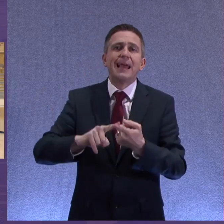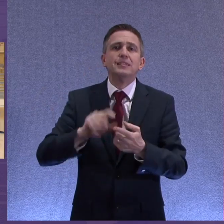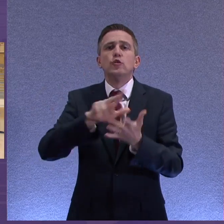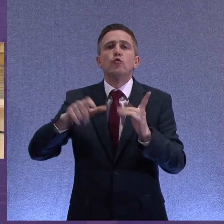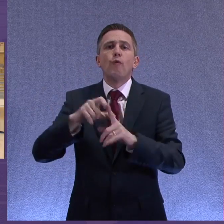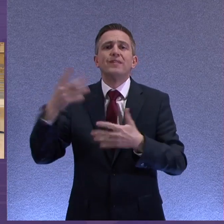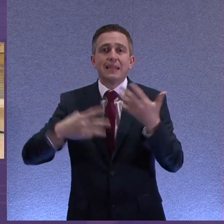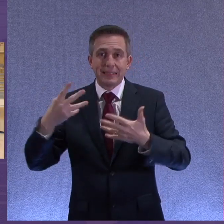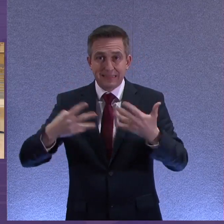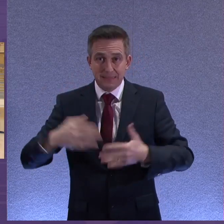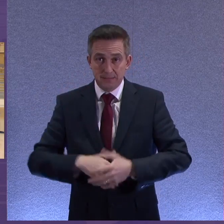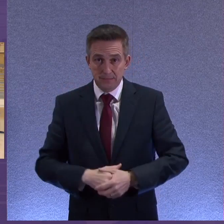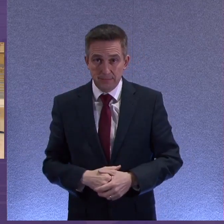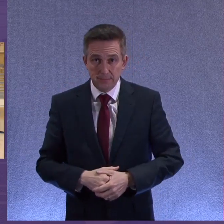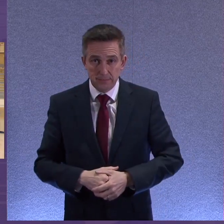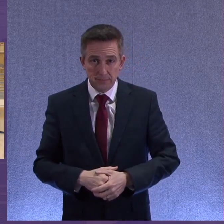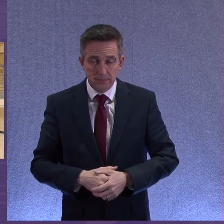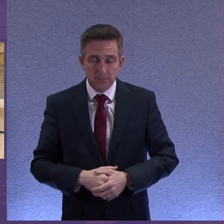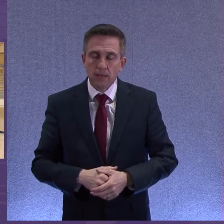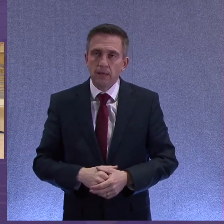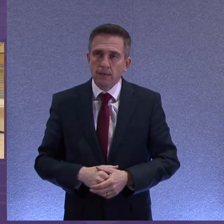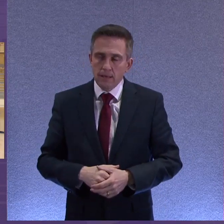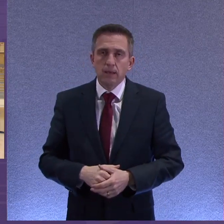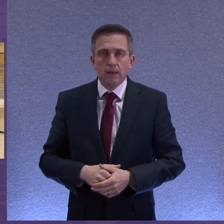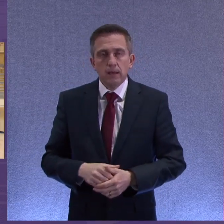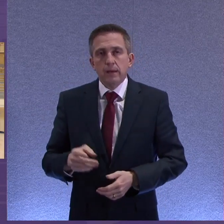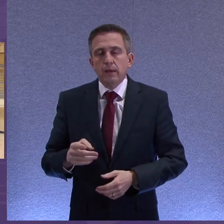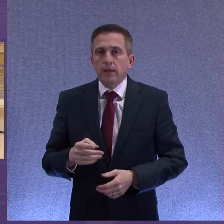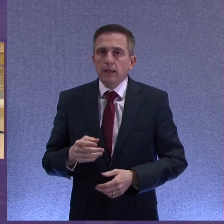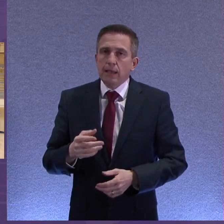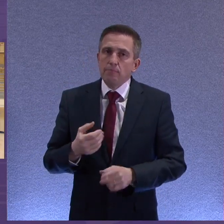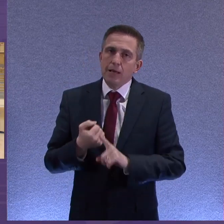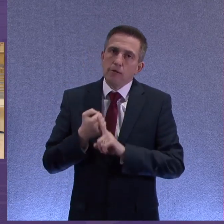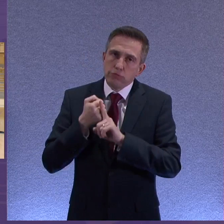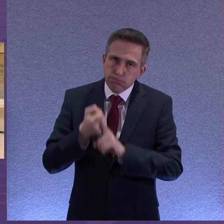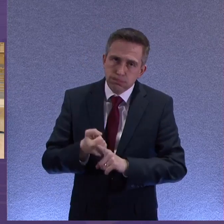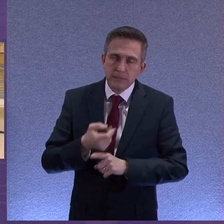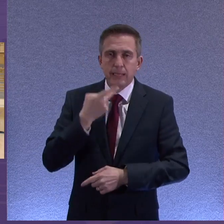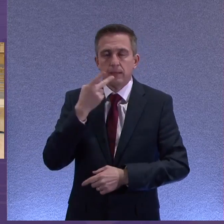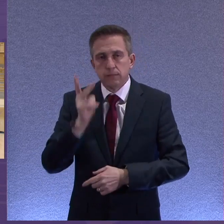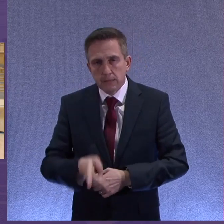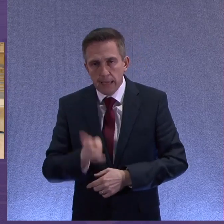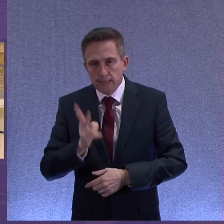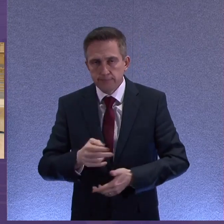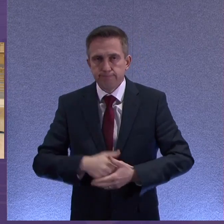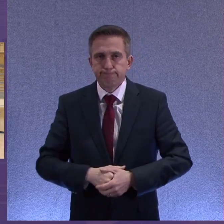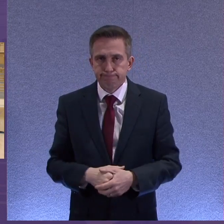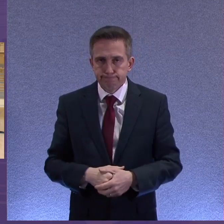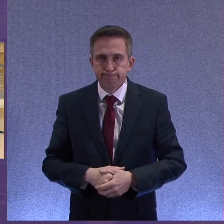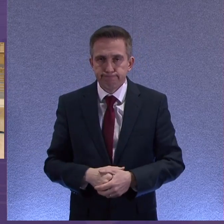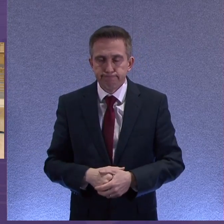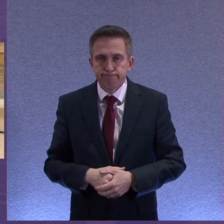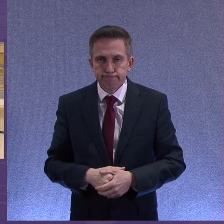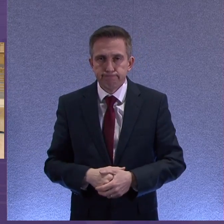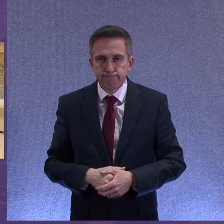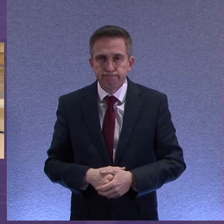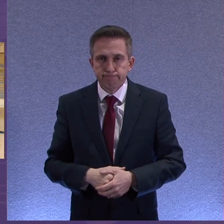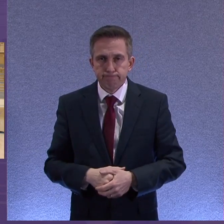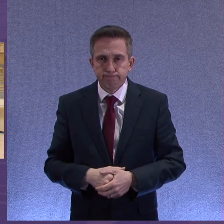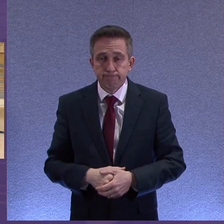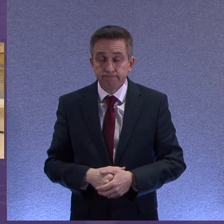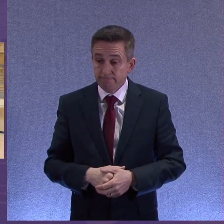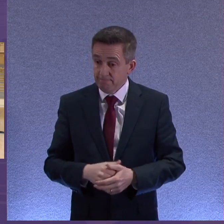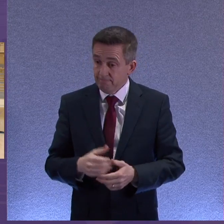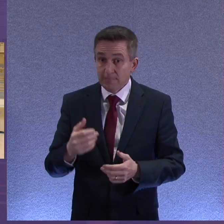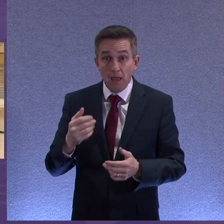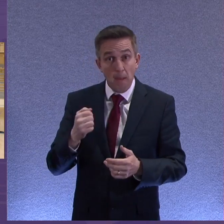So can I try and address this point again in detail, because this is a point that I have asked a lot of